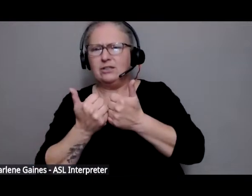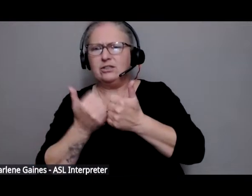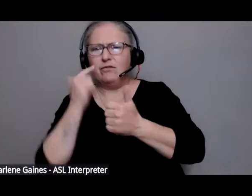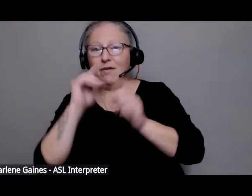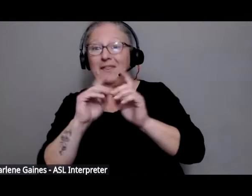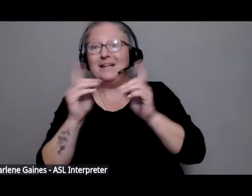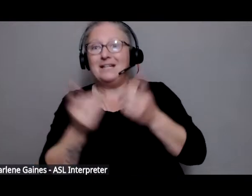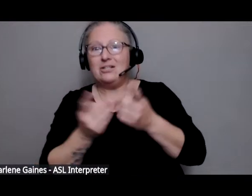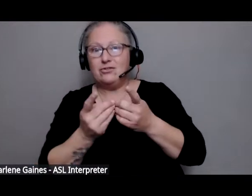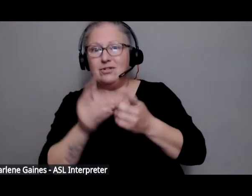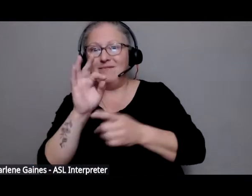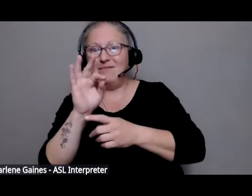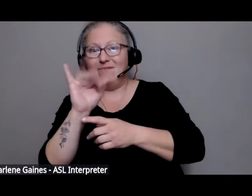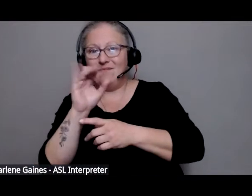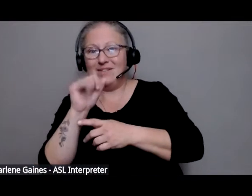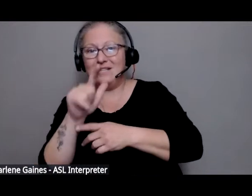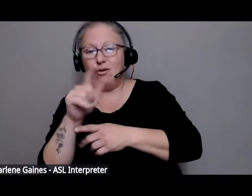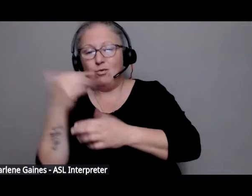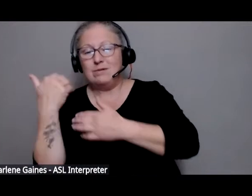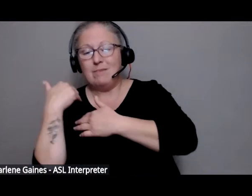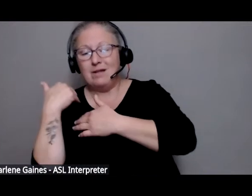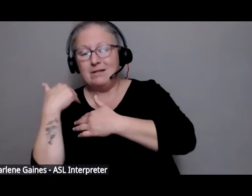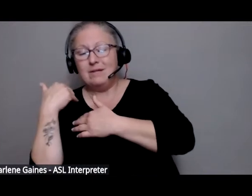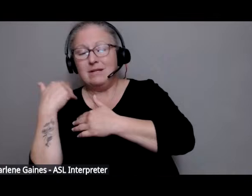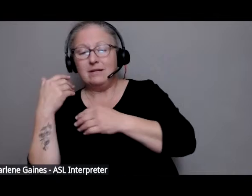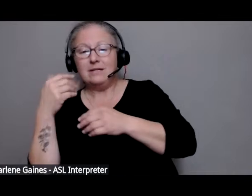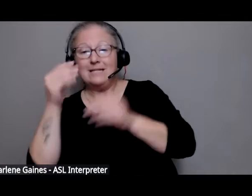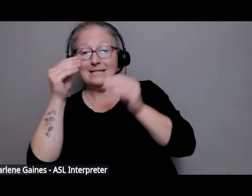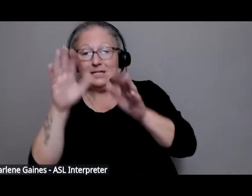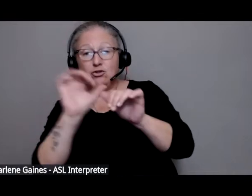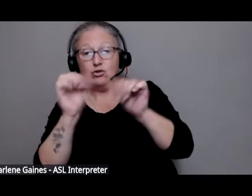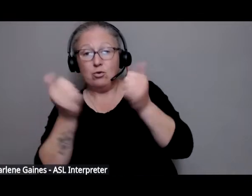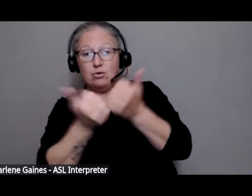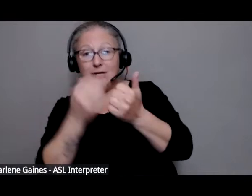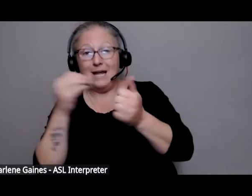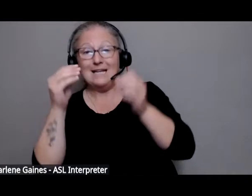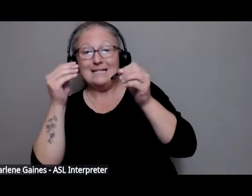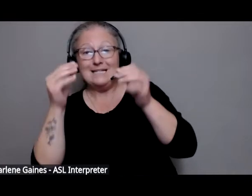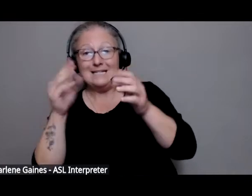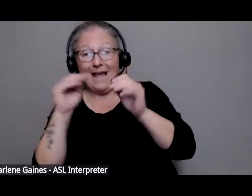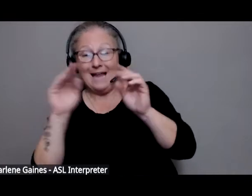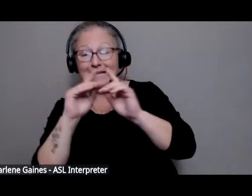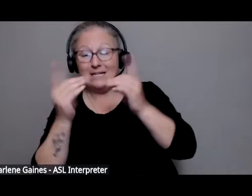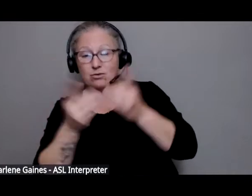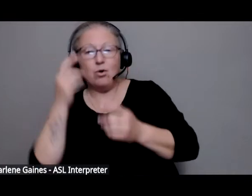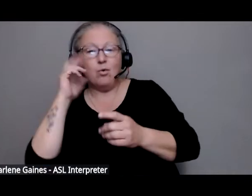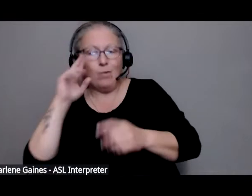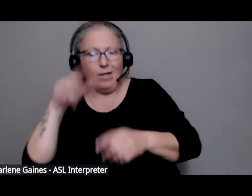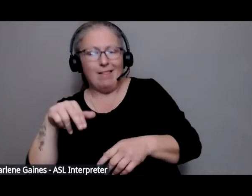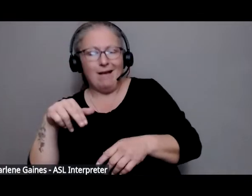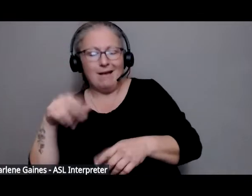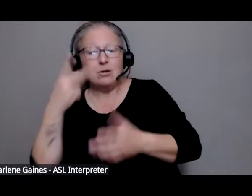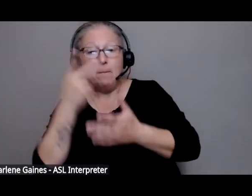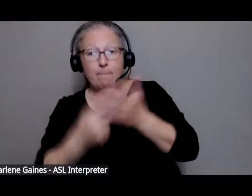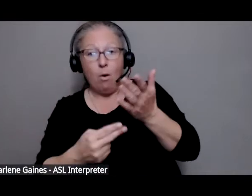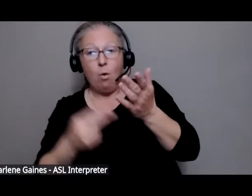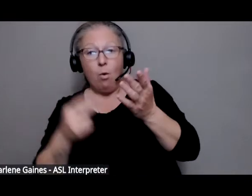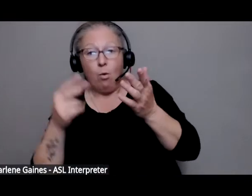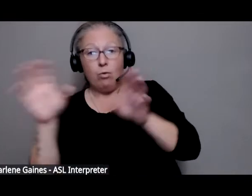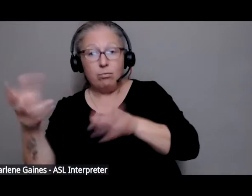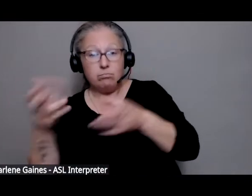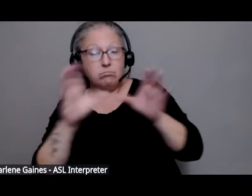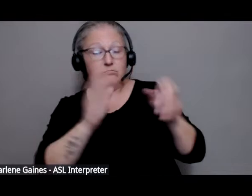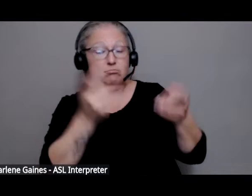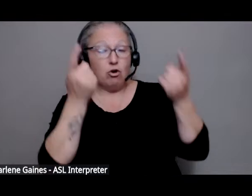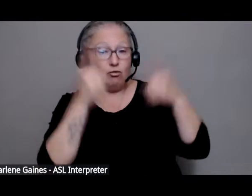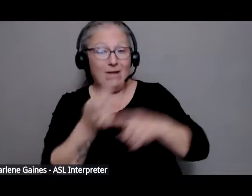district's fiscal responsibilities. The Teachers Association and the district realized this, and both parties agreed last year to undergo